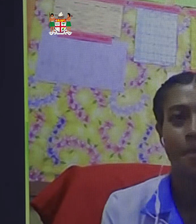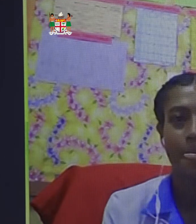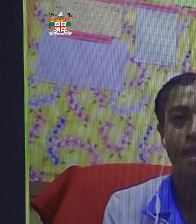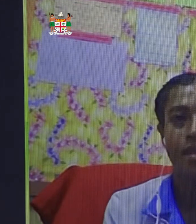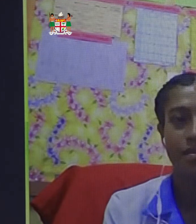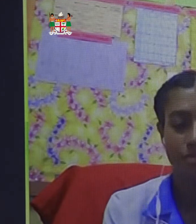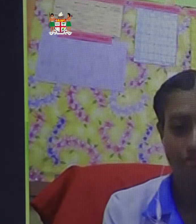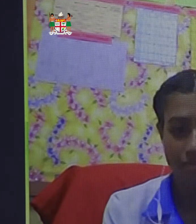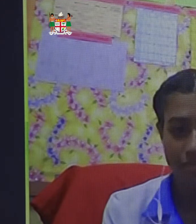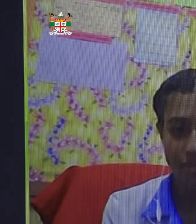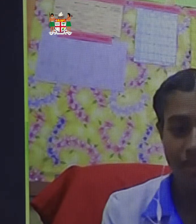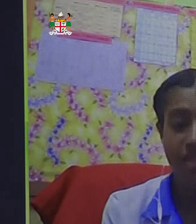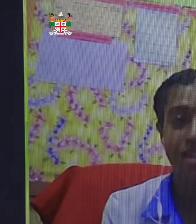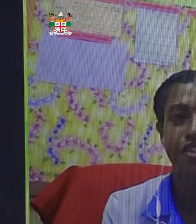and